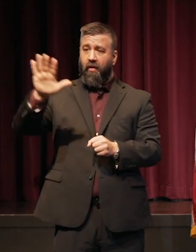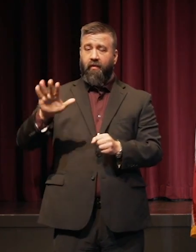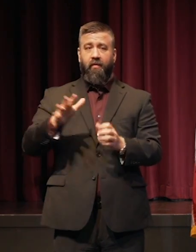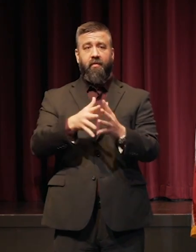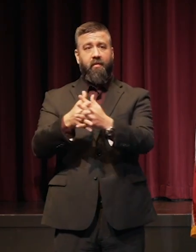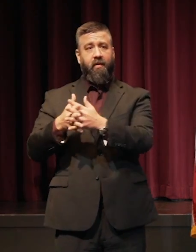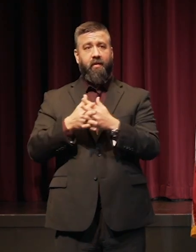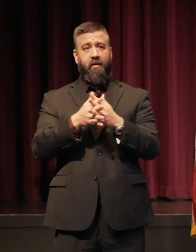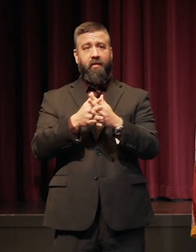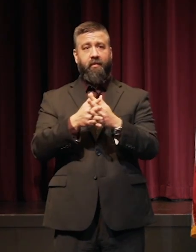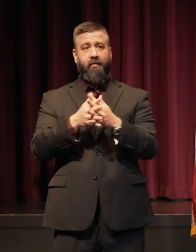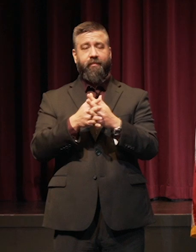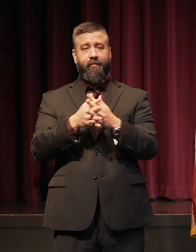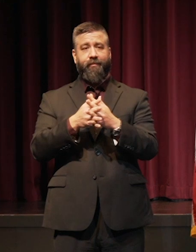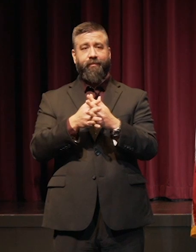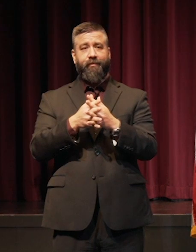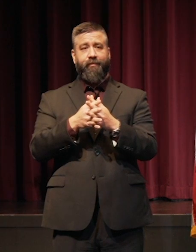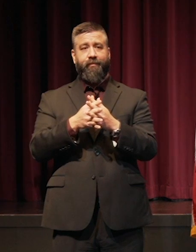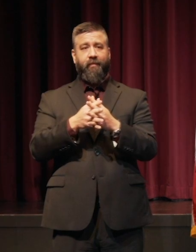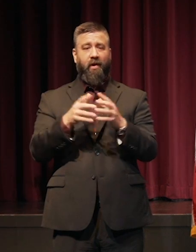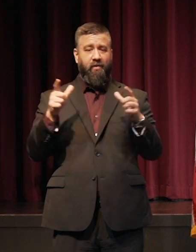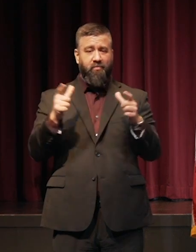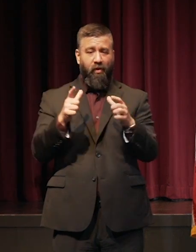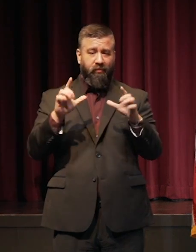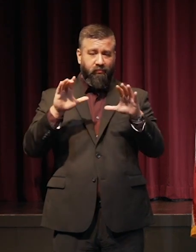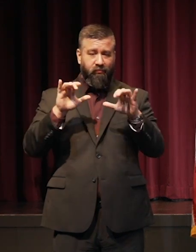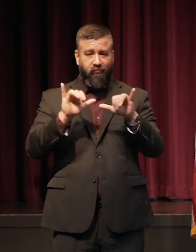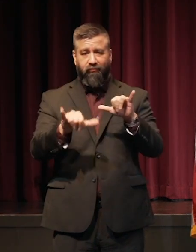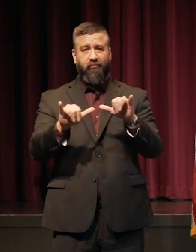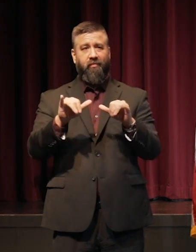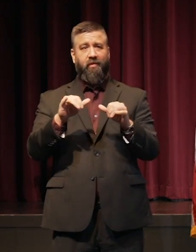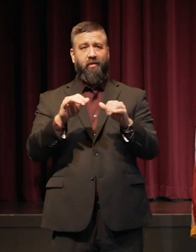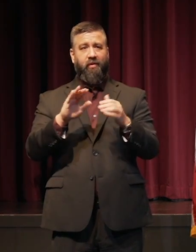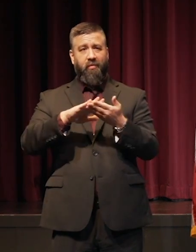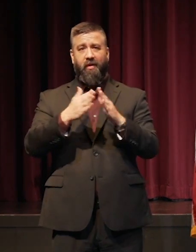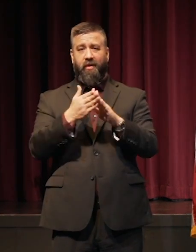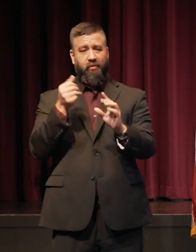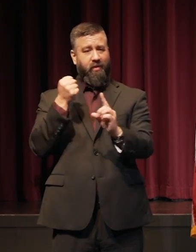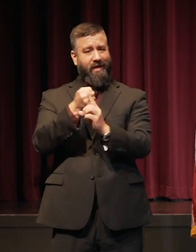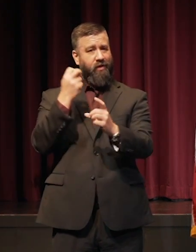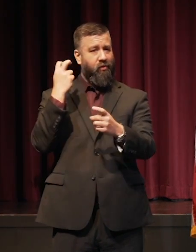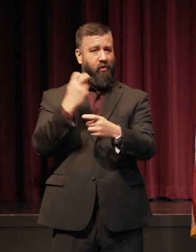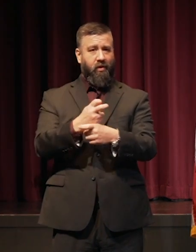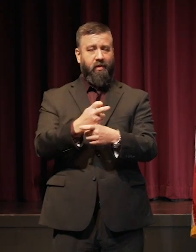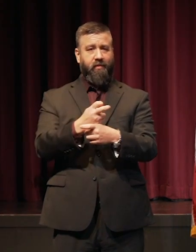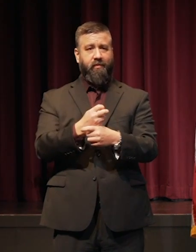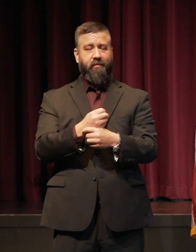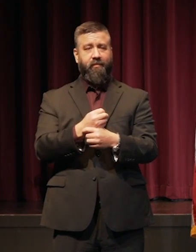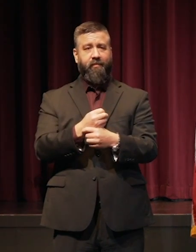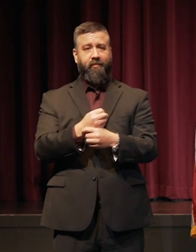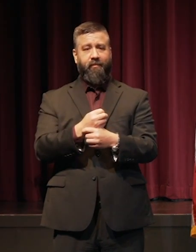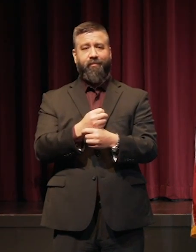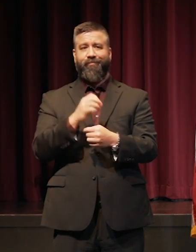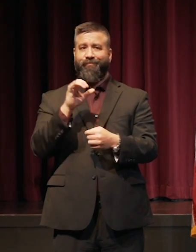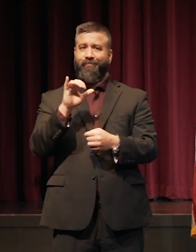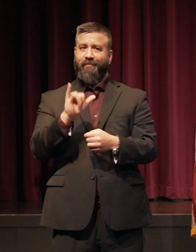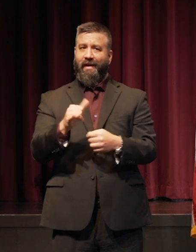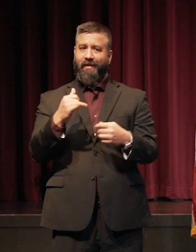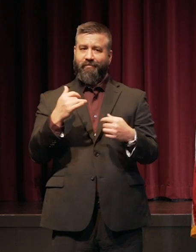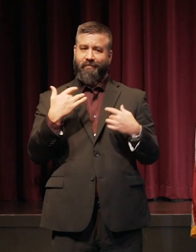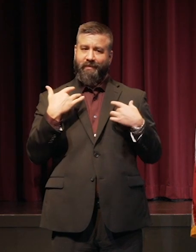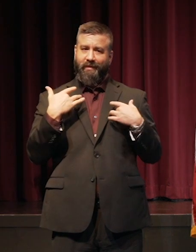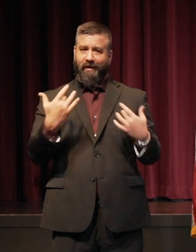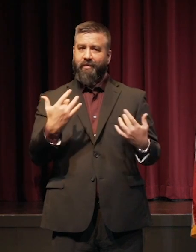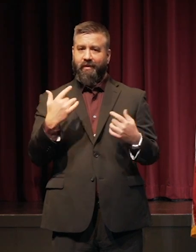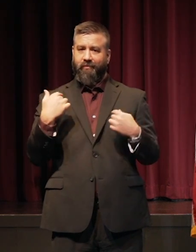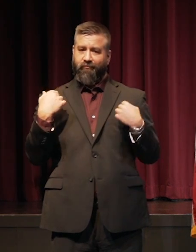our minority communities were hit hard and early by this pandemic. Sadly, this is consistent with pre-existing racial